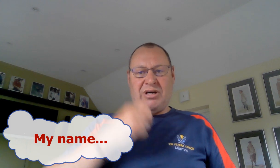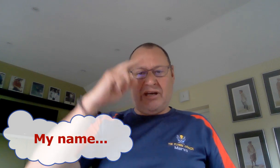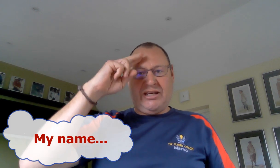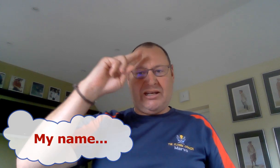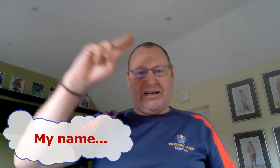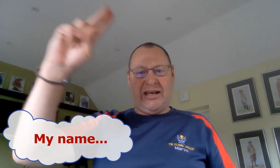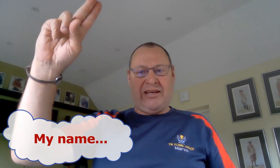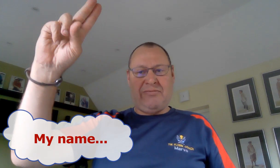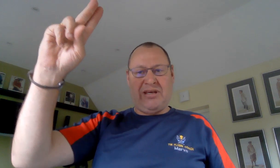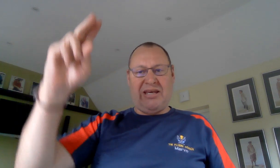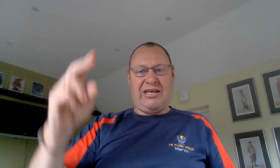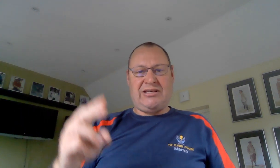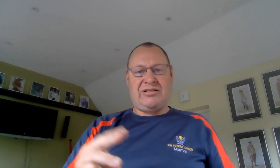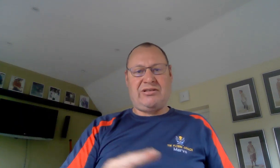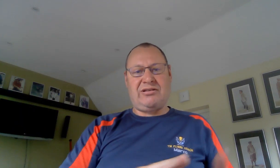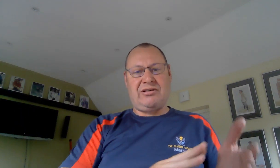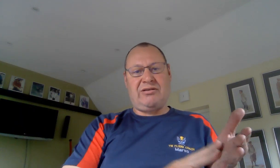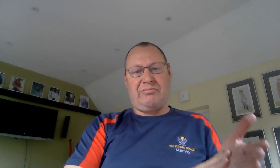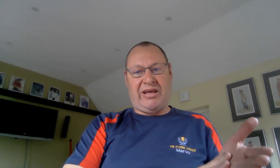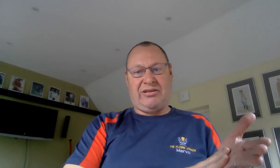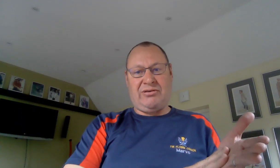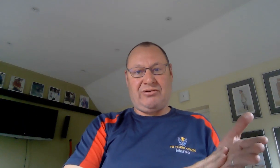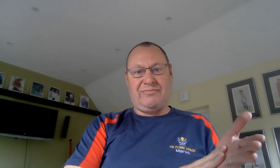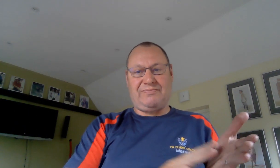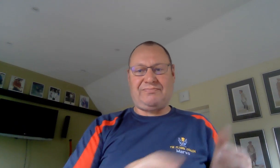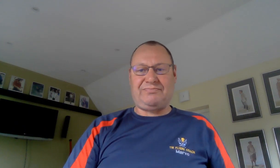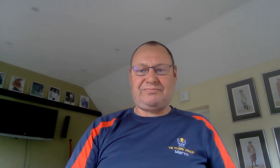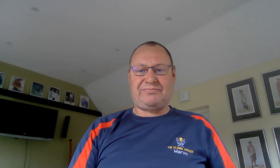My name is Matthew.